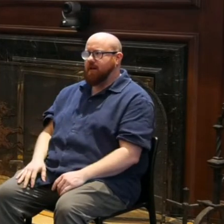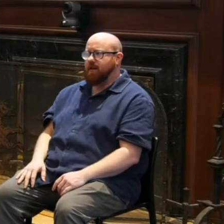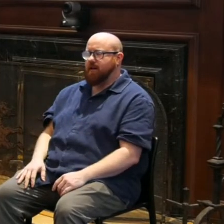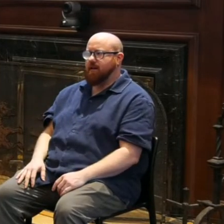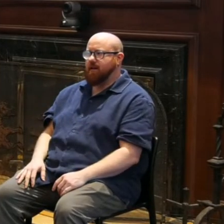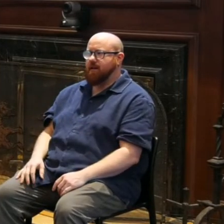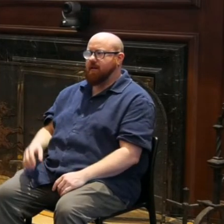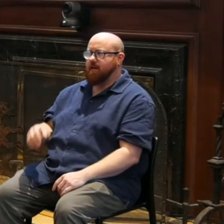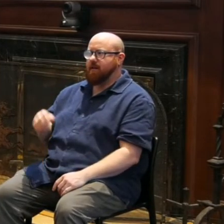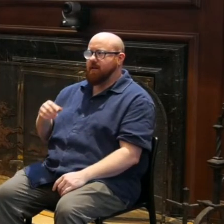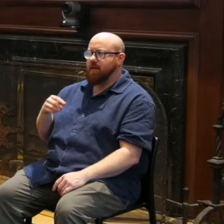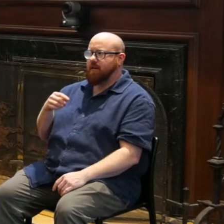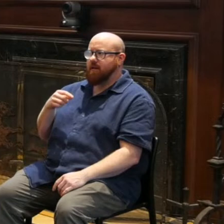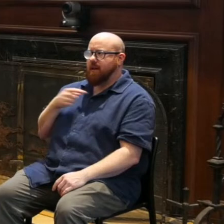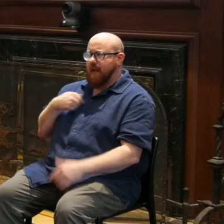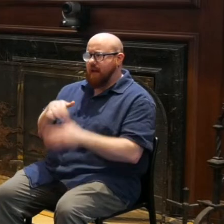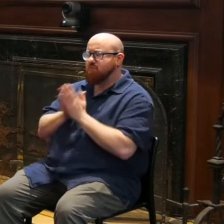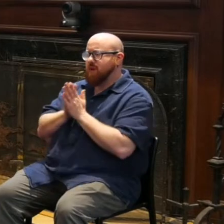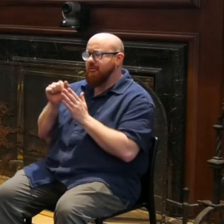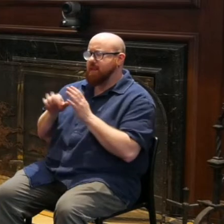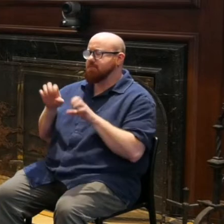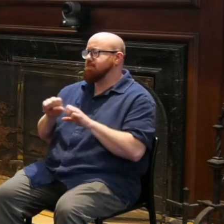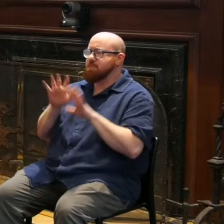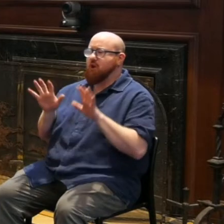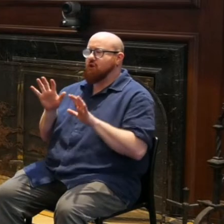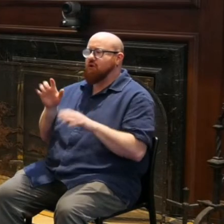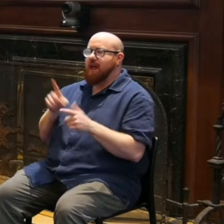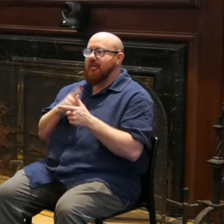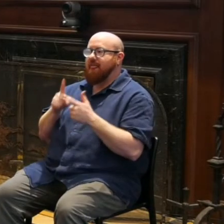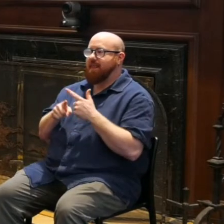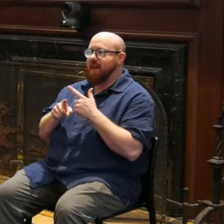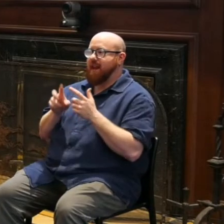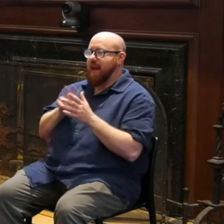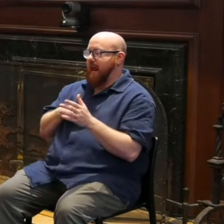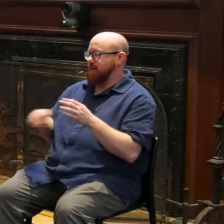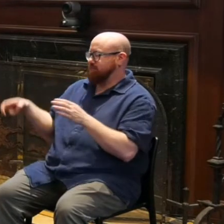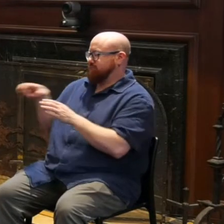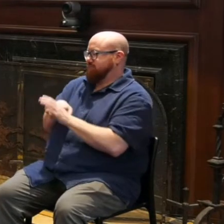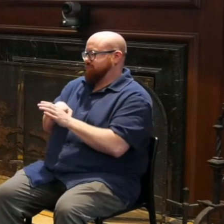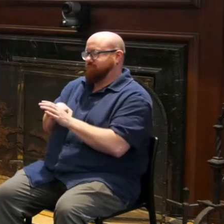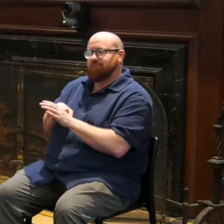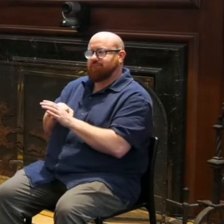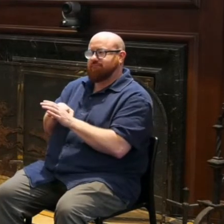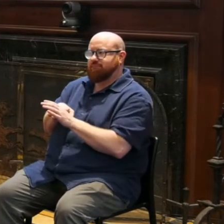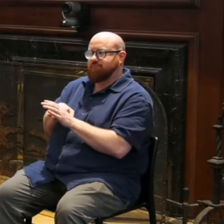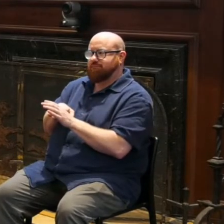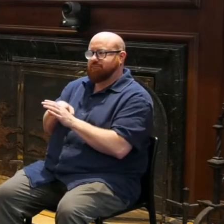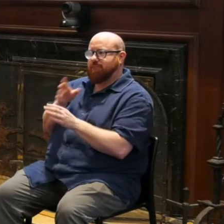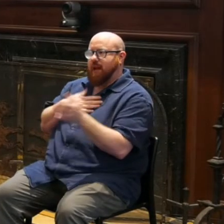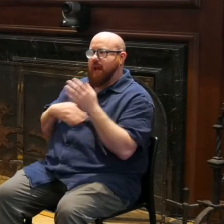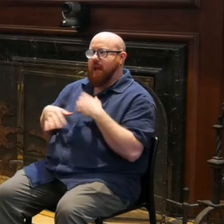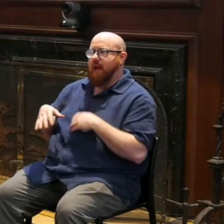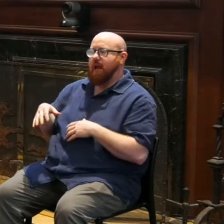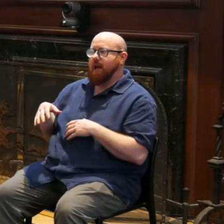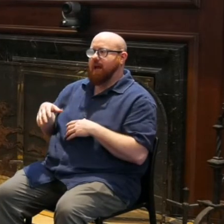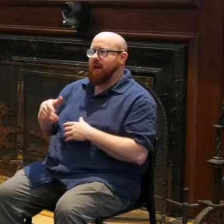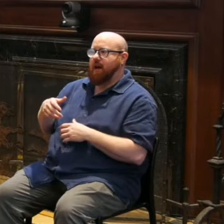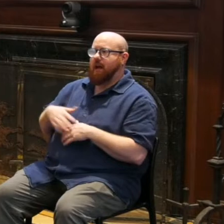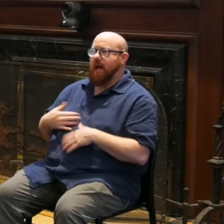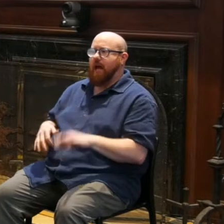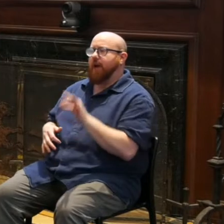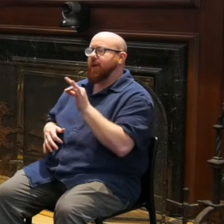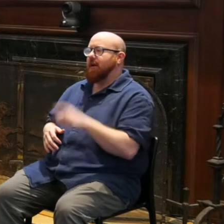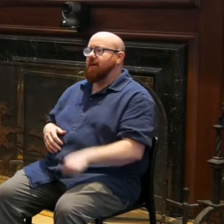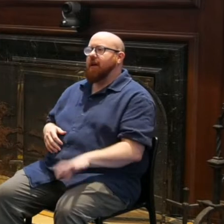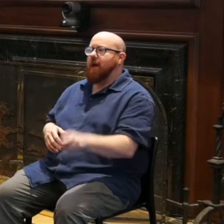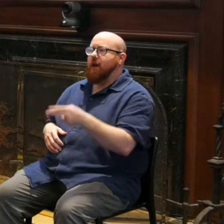I praised this miracle, then I jumped in. I turned on to a joint that I have been saving up for a few